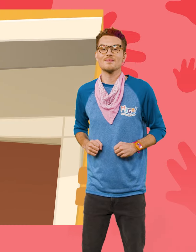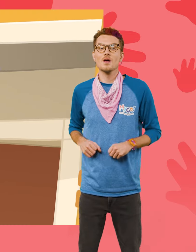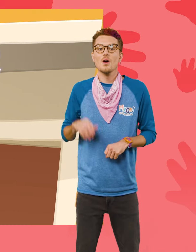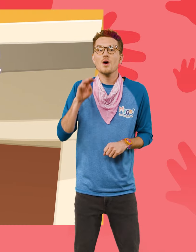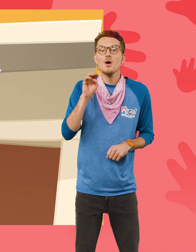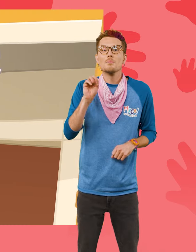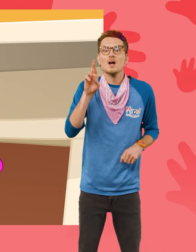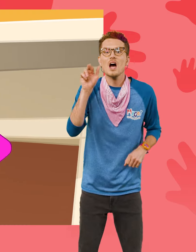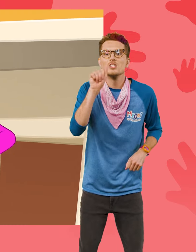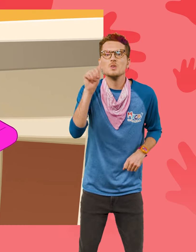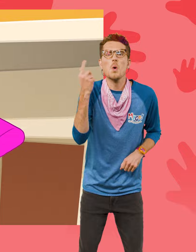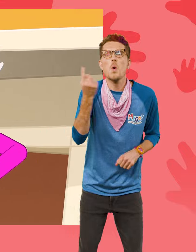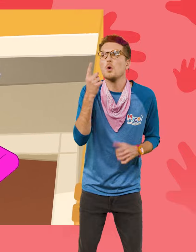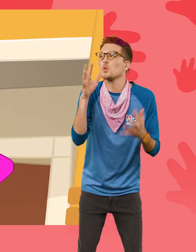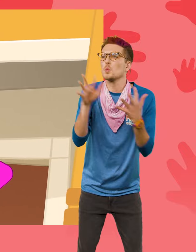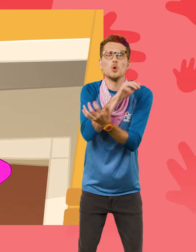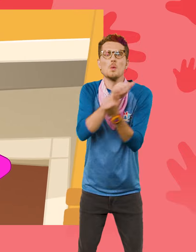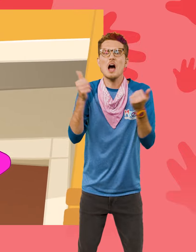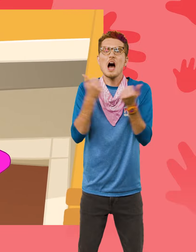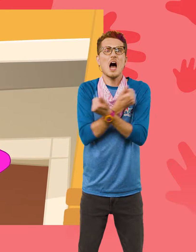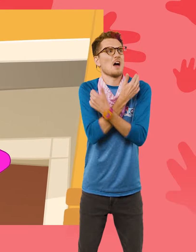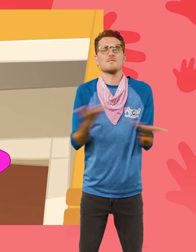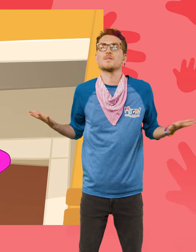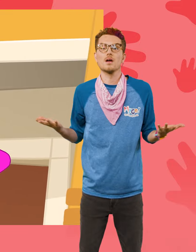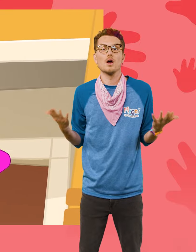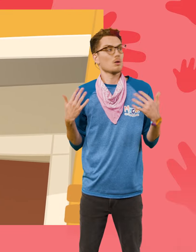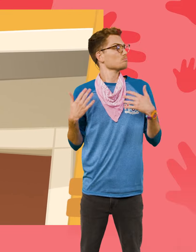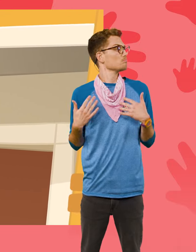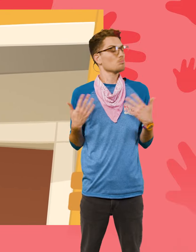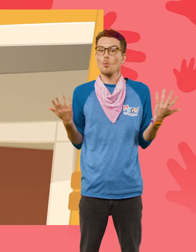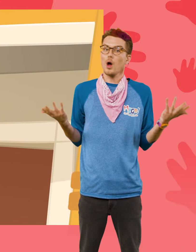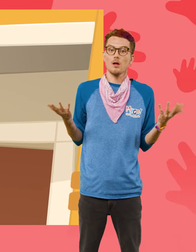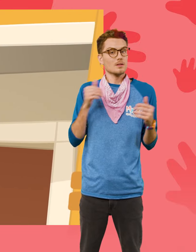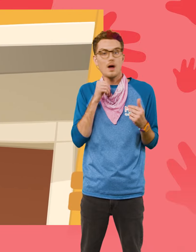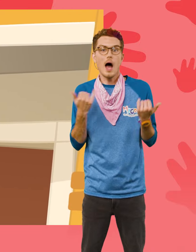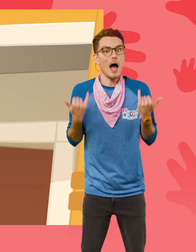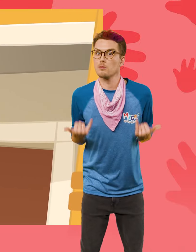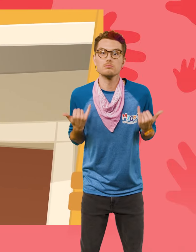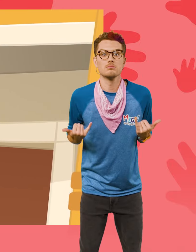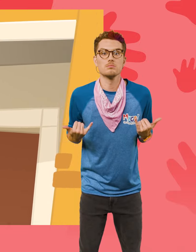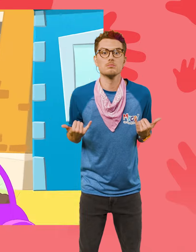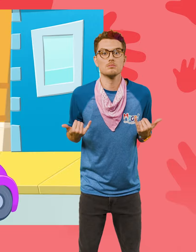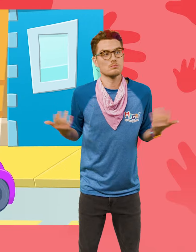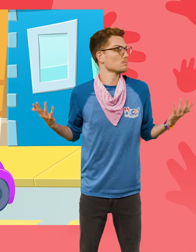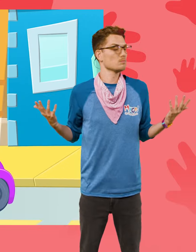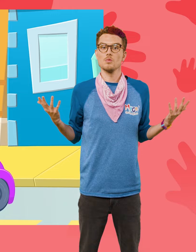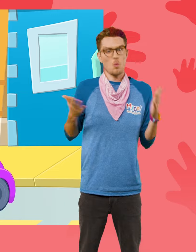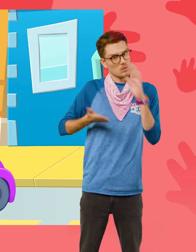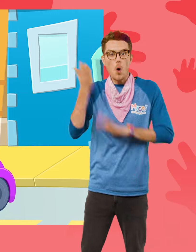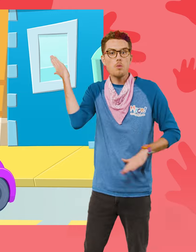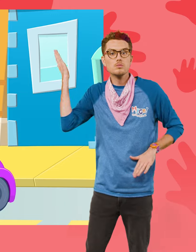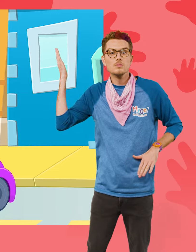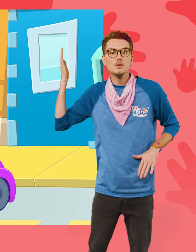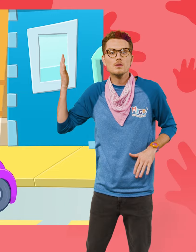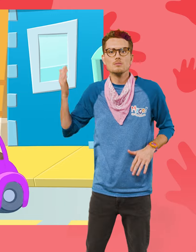Mr. Action, always ruining everything. Well, not today. Let's go.